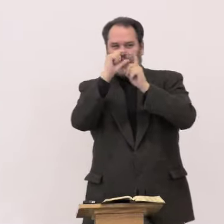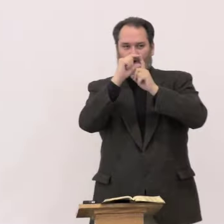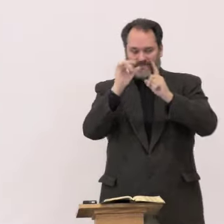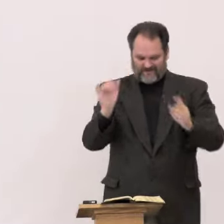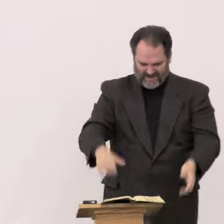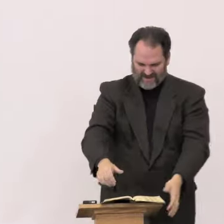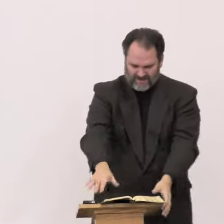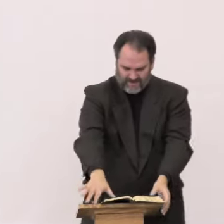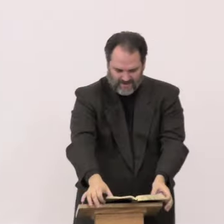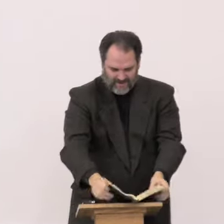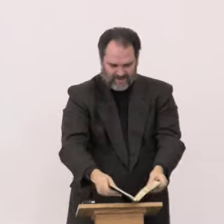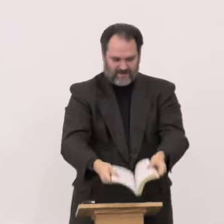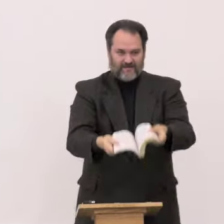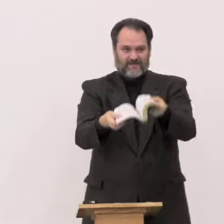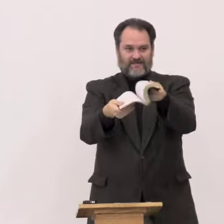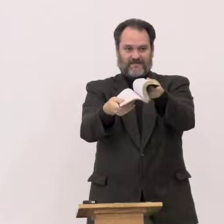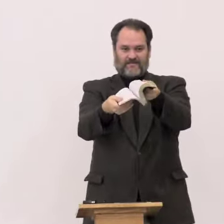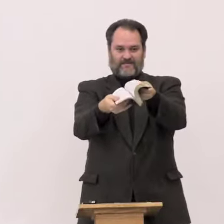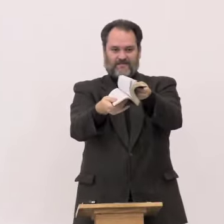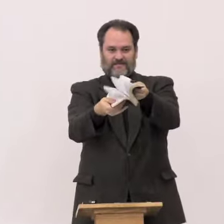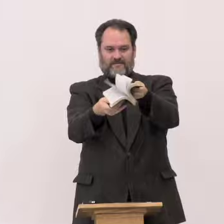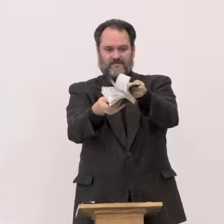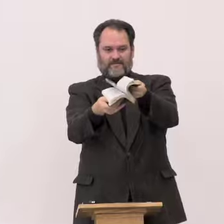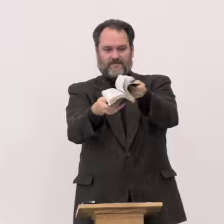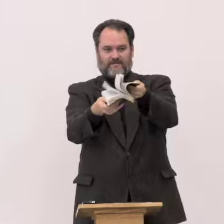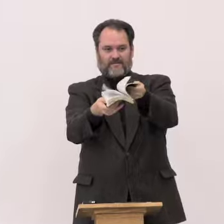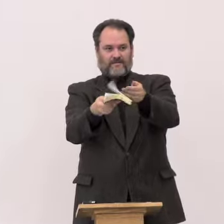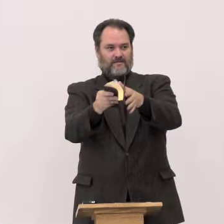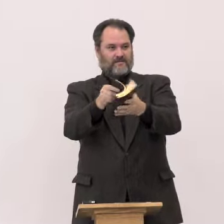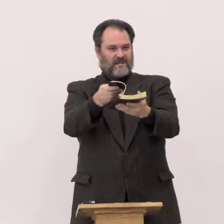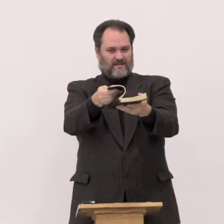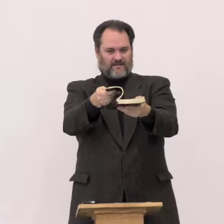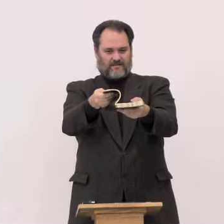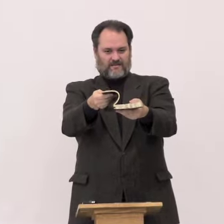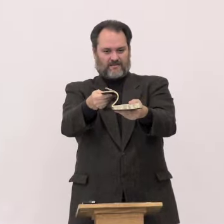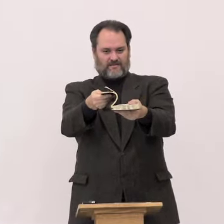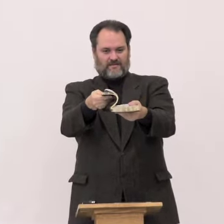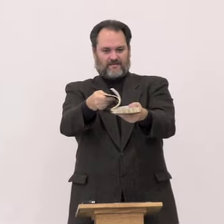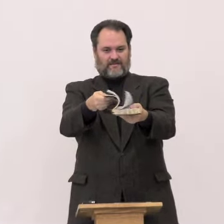the Bible.